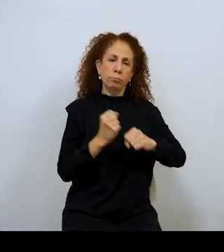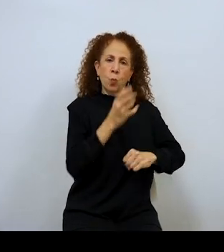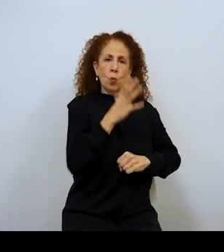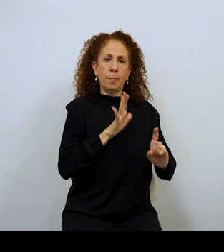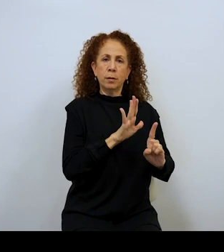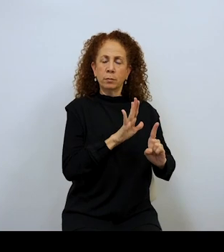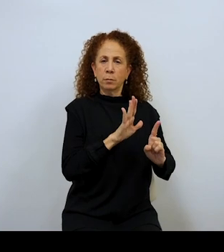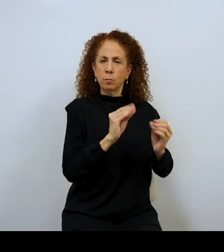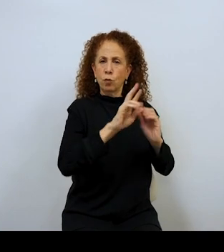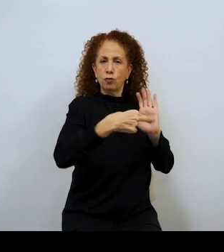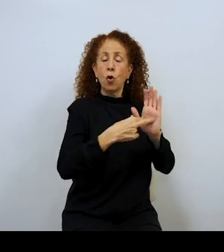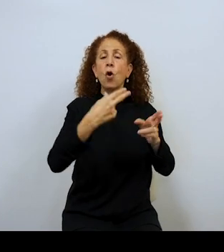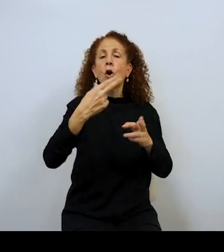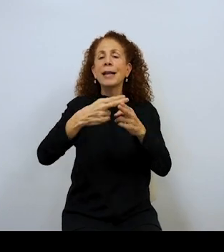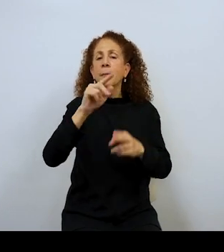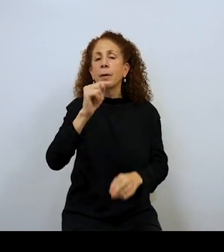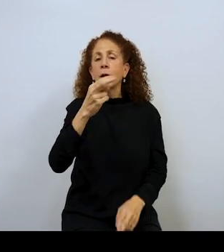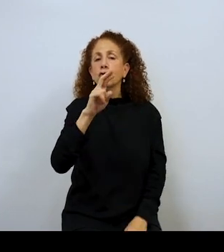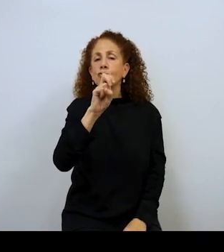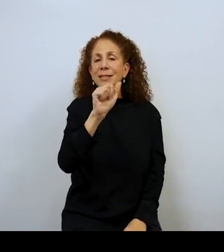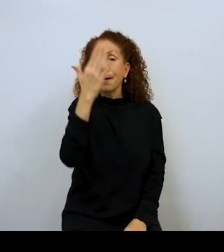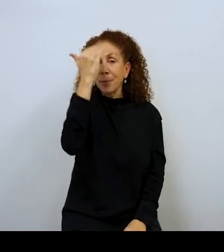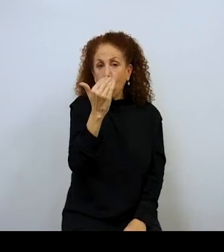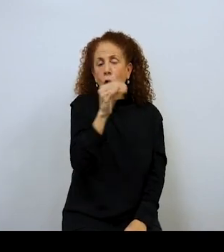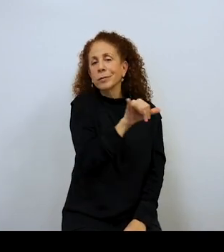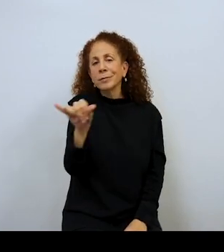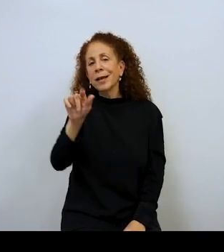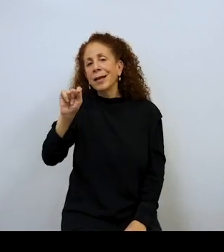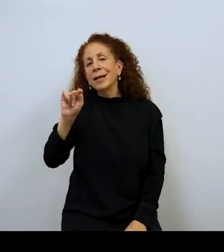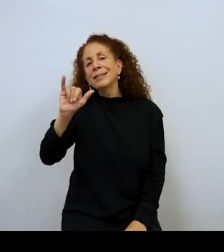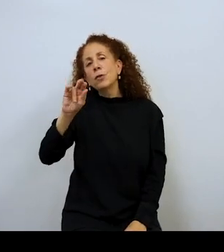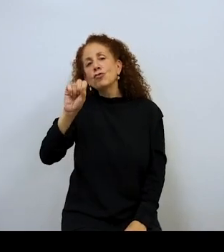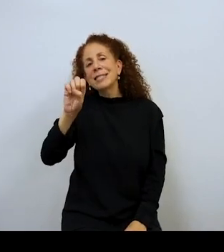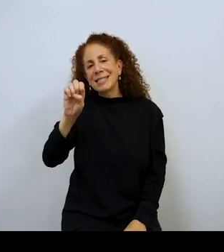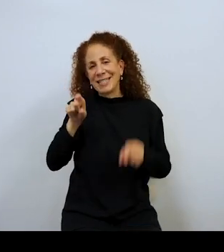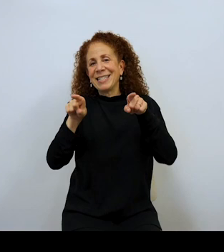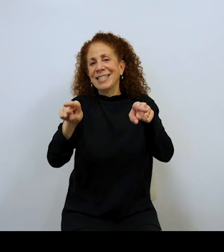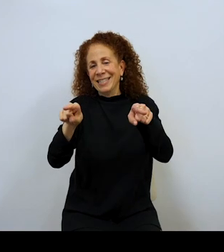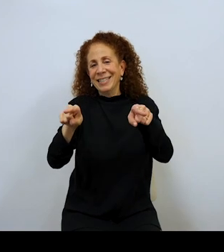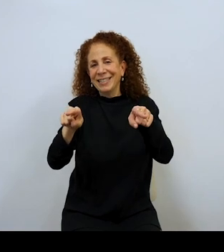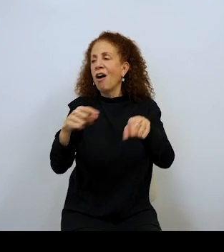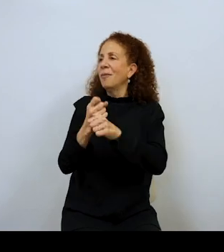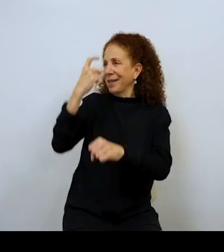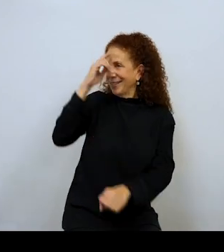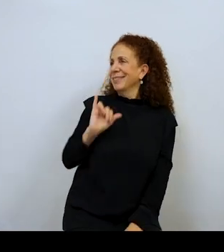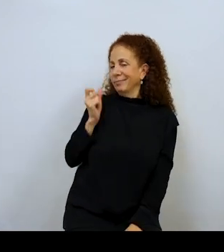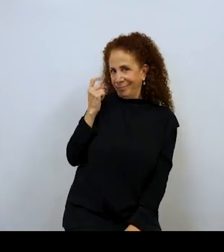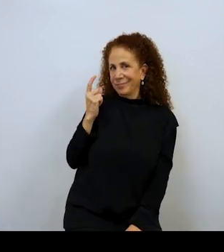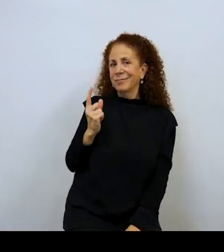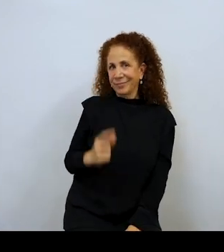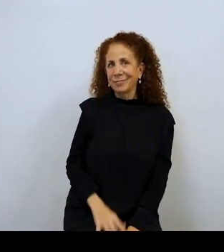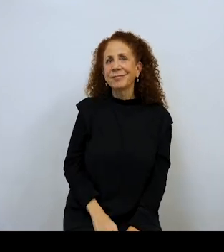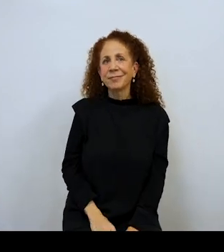she's so, actually her name is Teresa because she is the Tiresias figure. Yes. mingle yes, with. Yes, that makes sense, yes. Right. Yes.